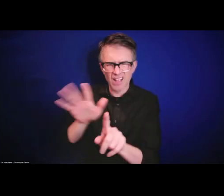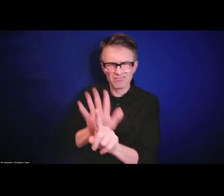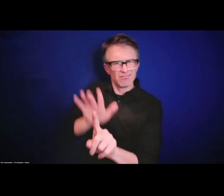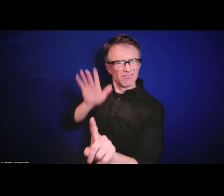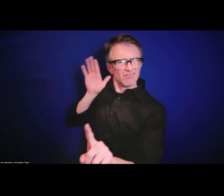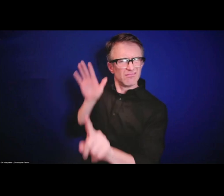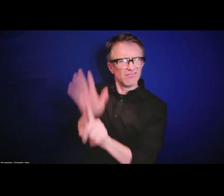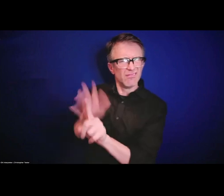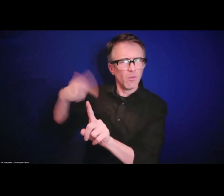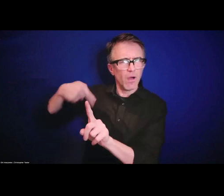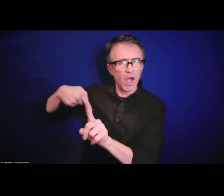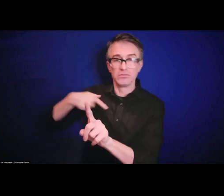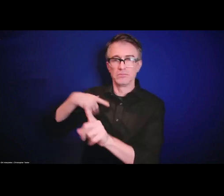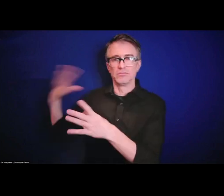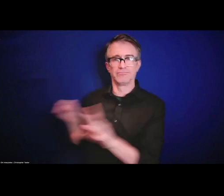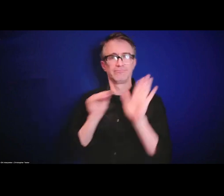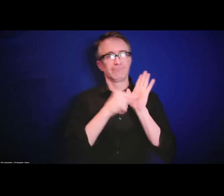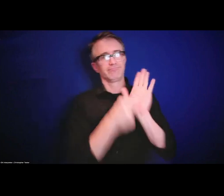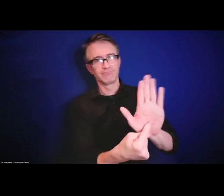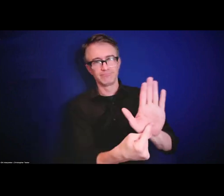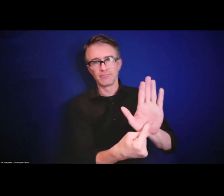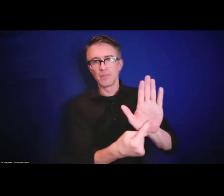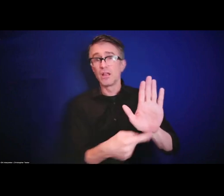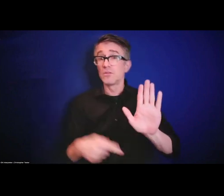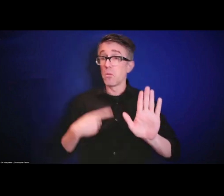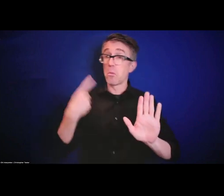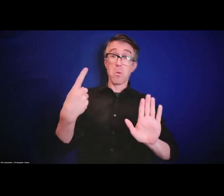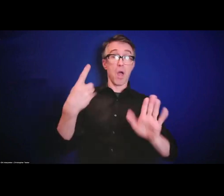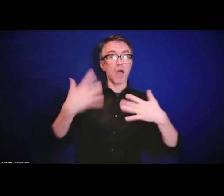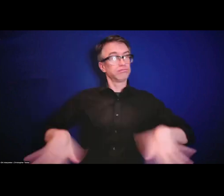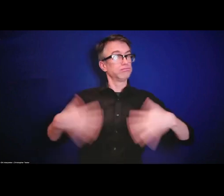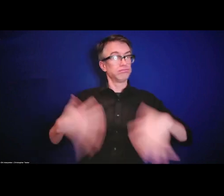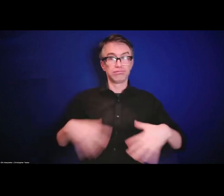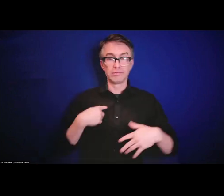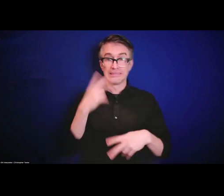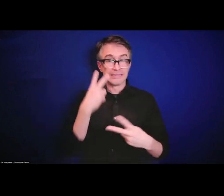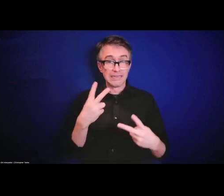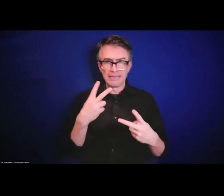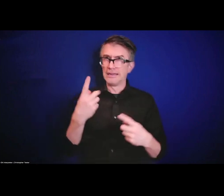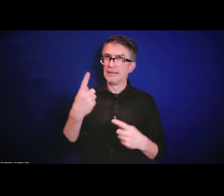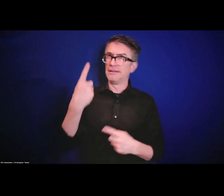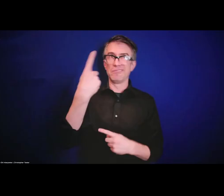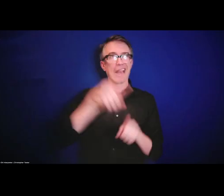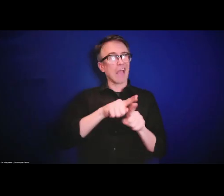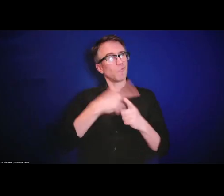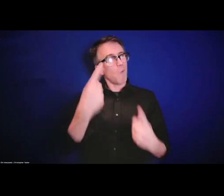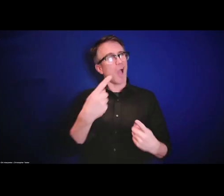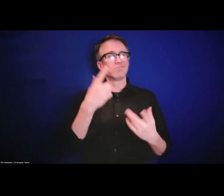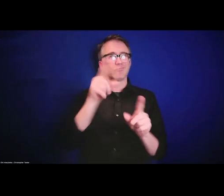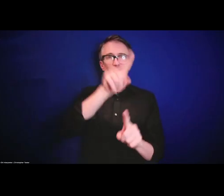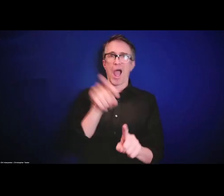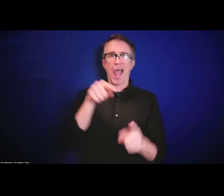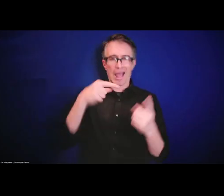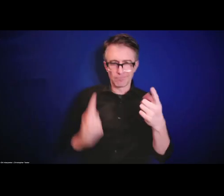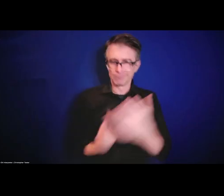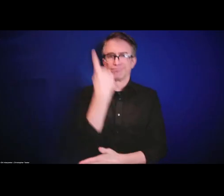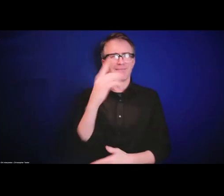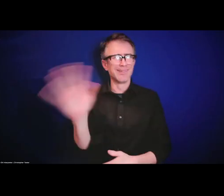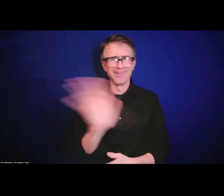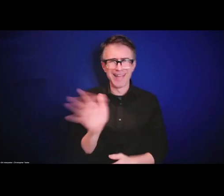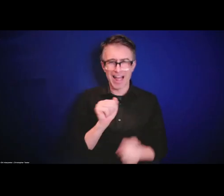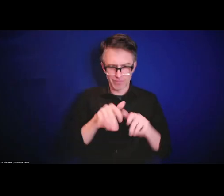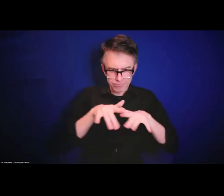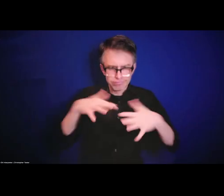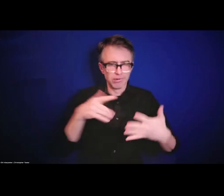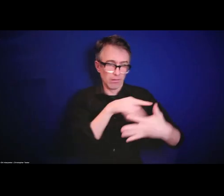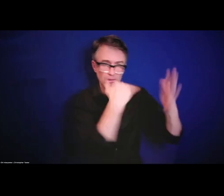often overlapping identities. And citizen data are, of course, a key source of data for intersectionality, and they offer